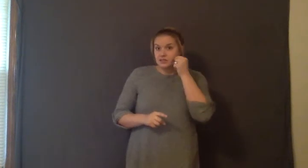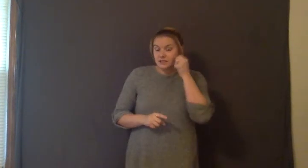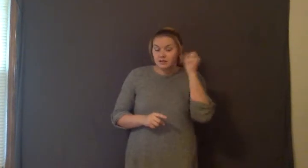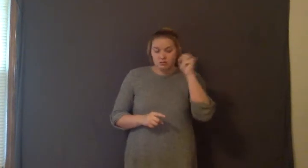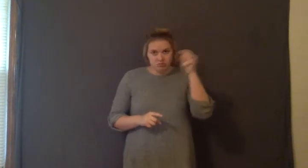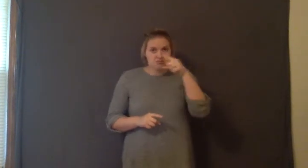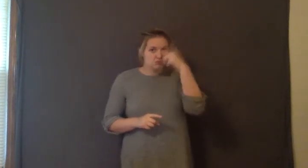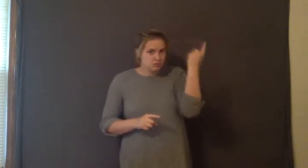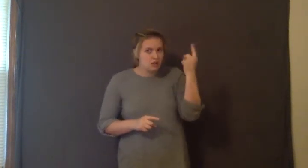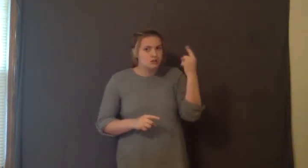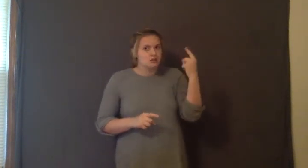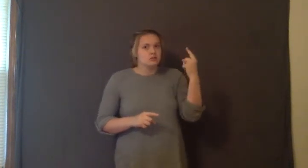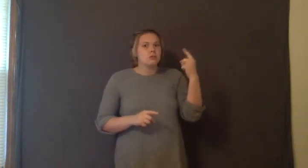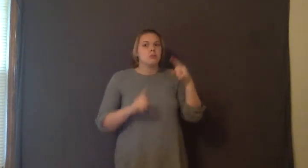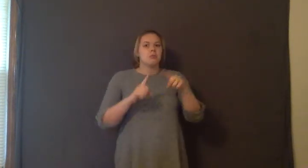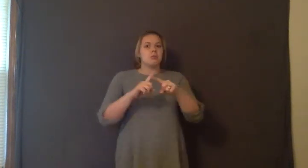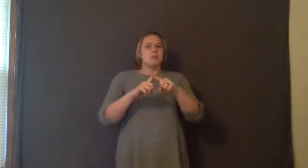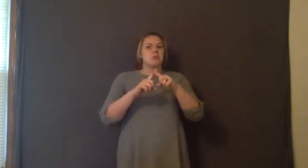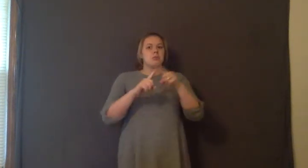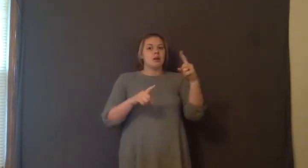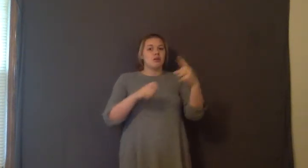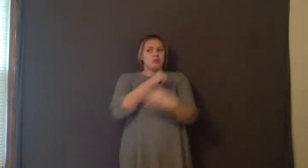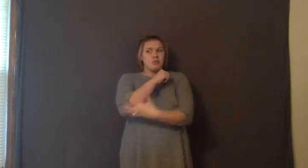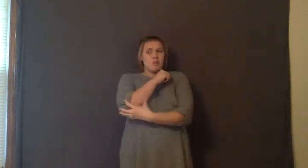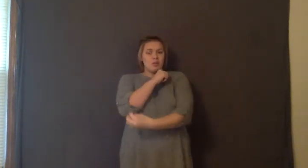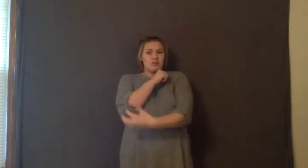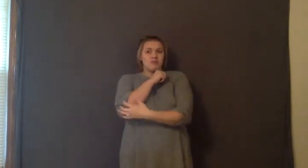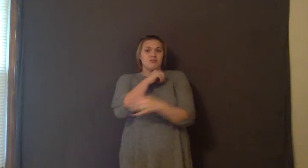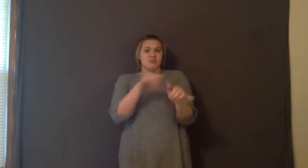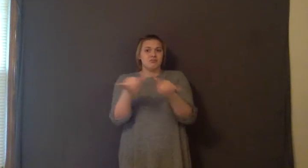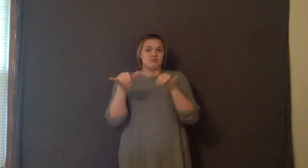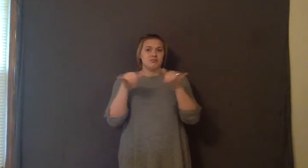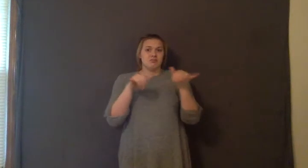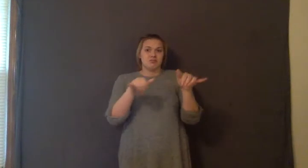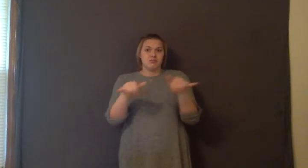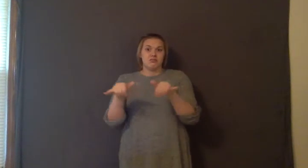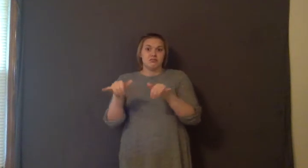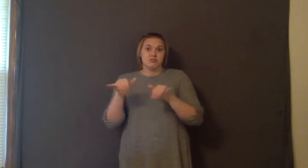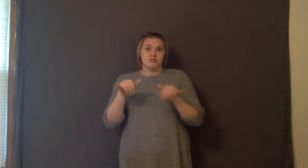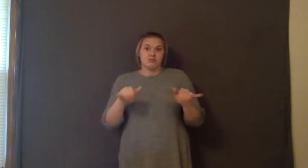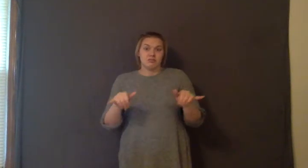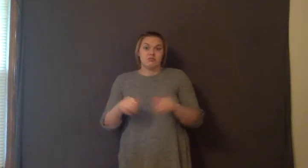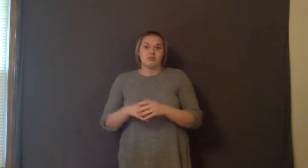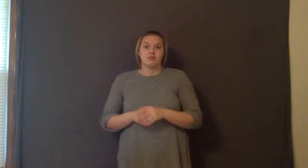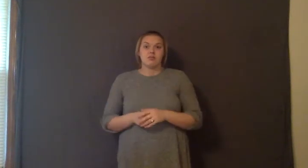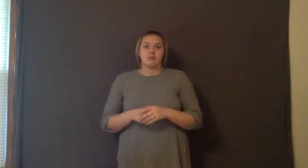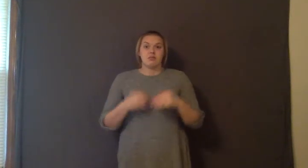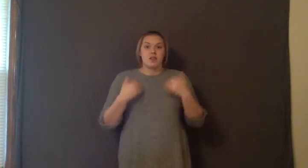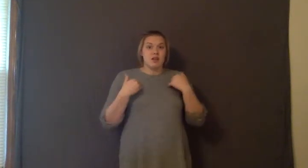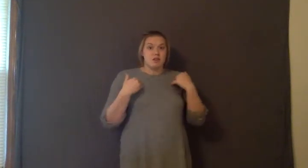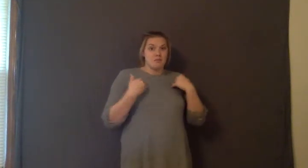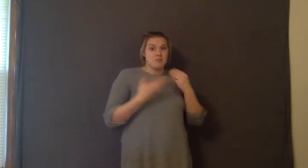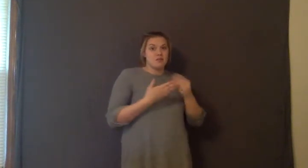treats you much better if you're rich and guilty than if you're poor and innocent. Wealth, not culpability,